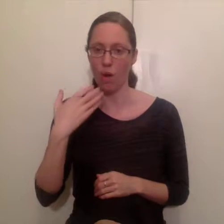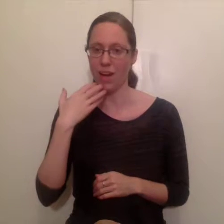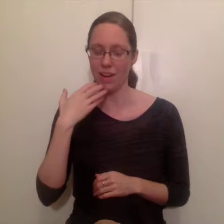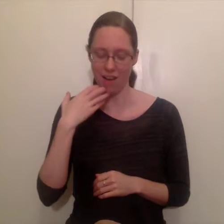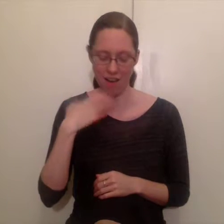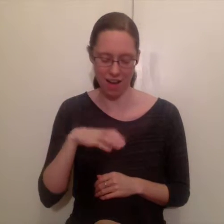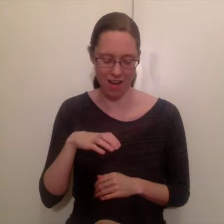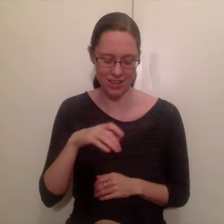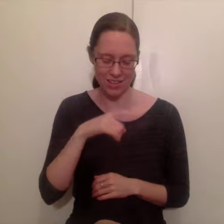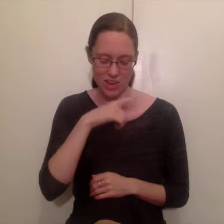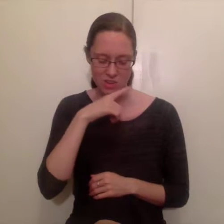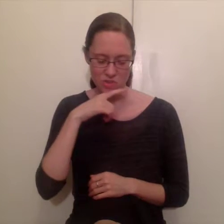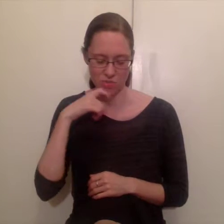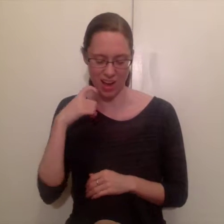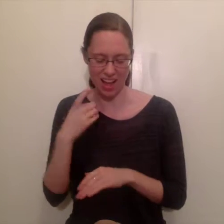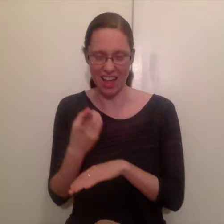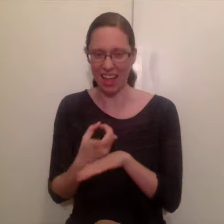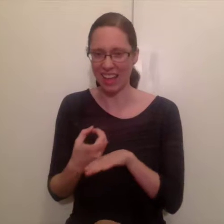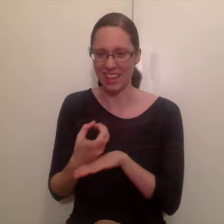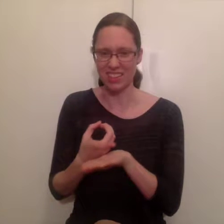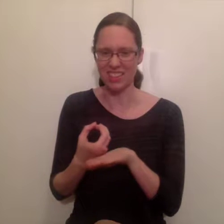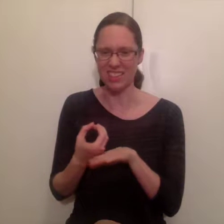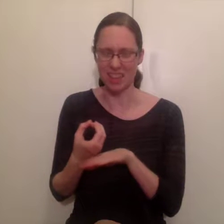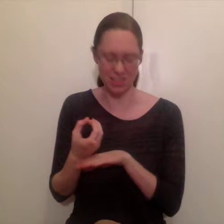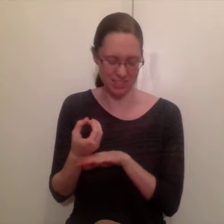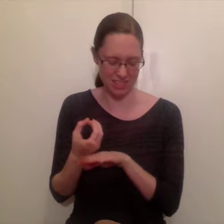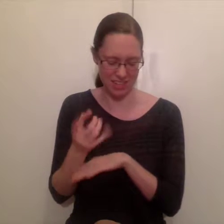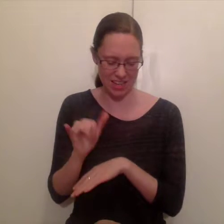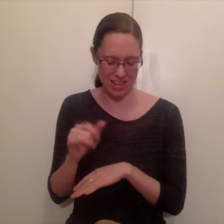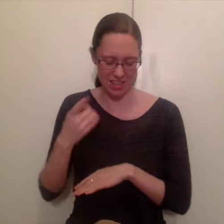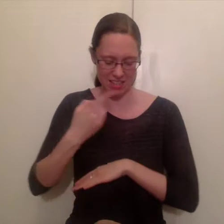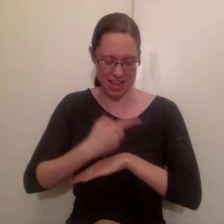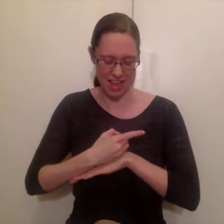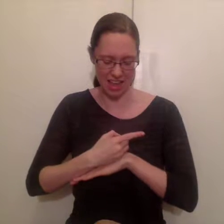One hot, dry, dusty day,